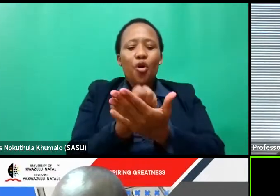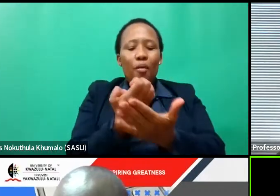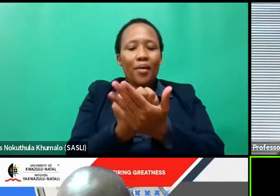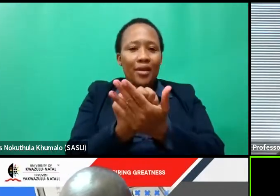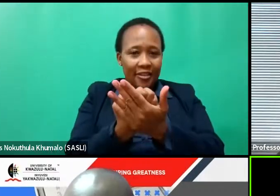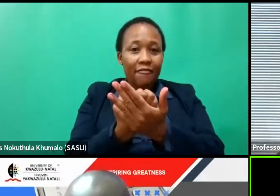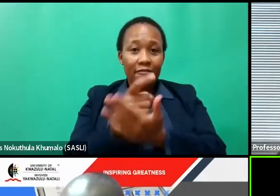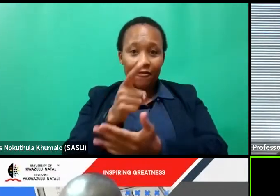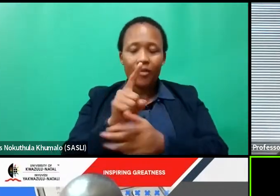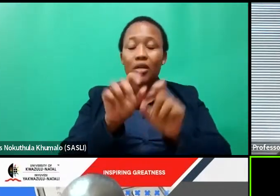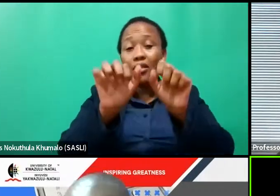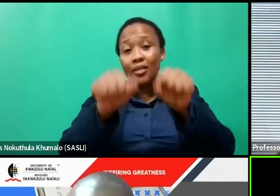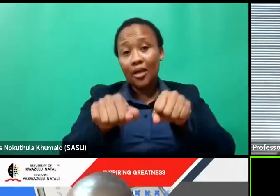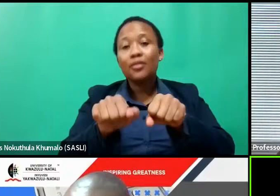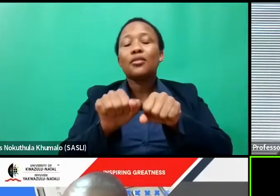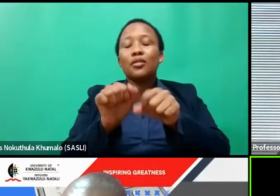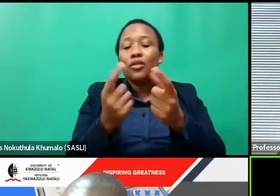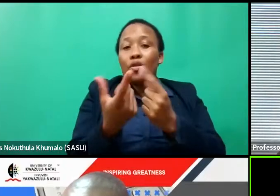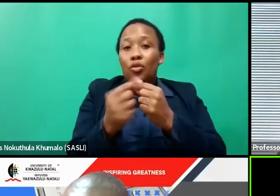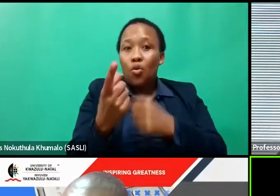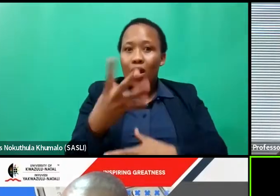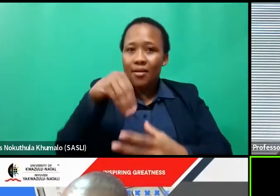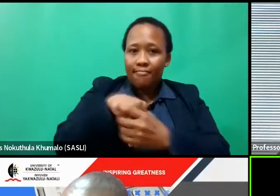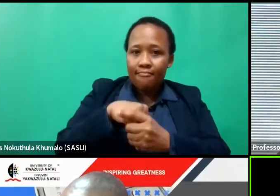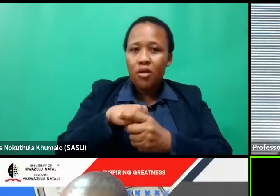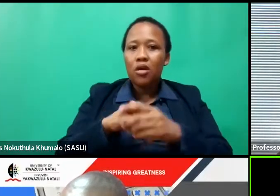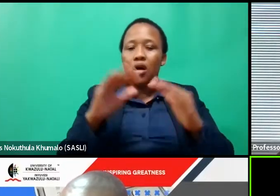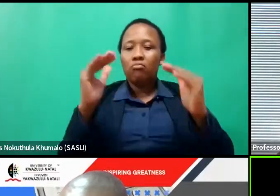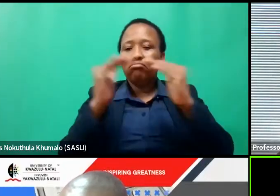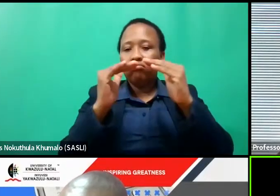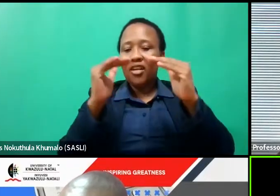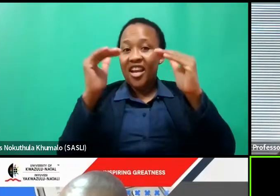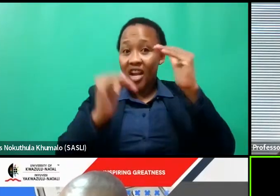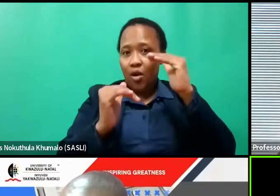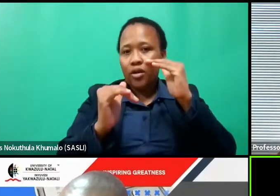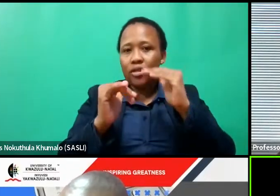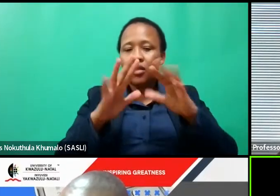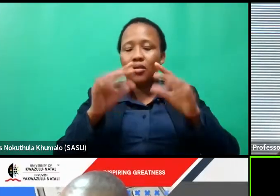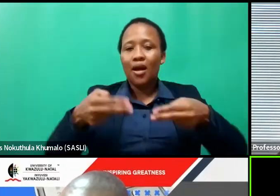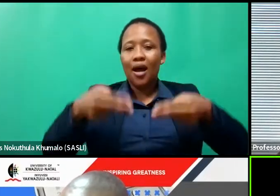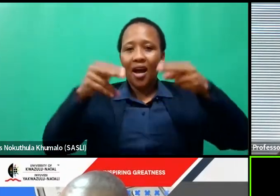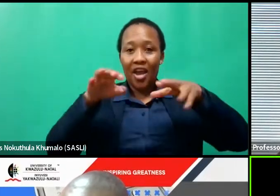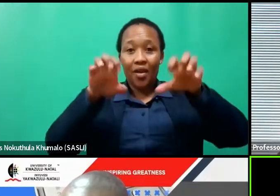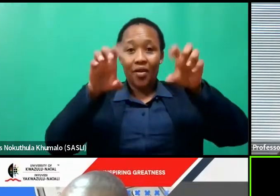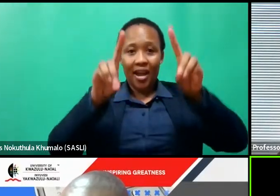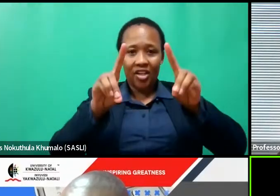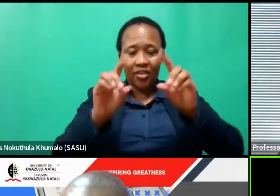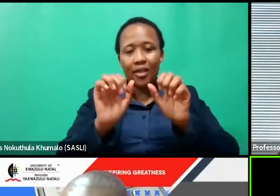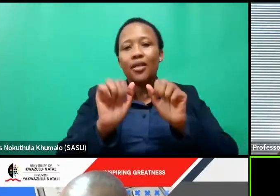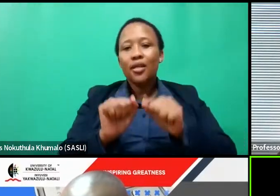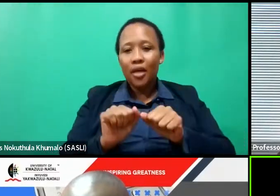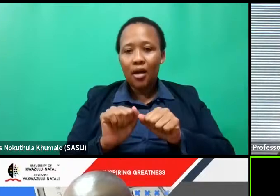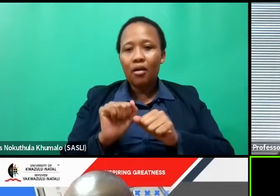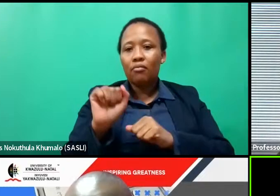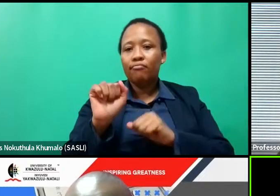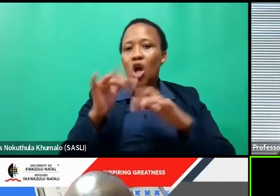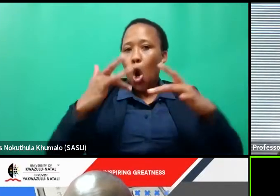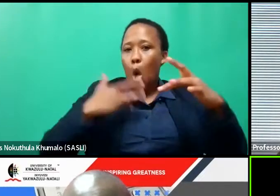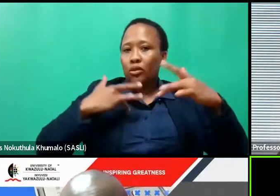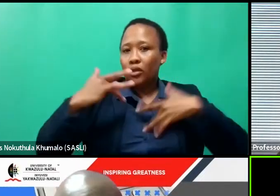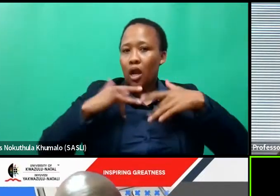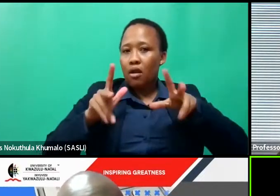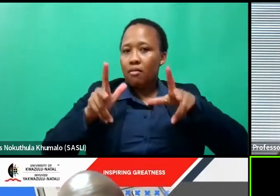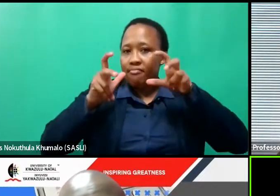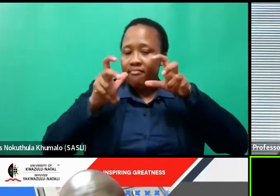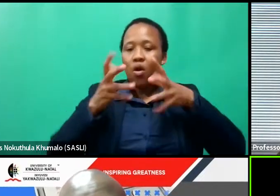contributing to this kind of inequities in higher education. And I do share in your concerns on the social justice, the